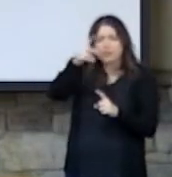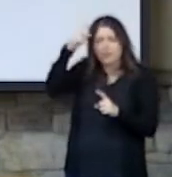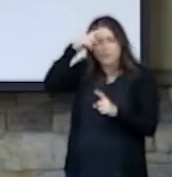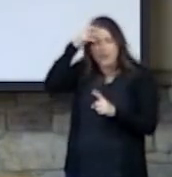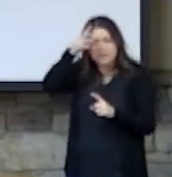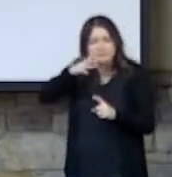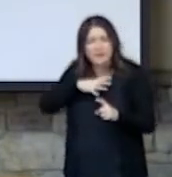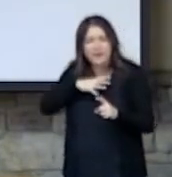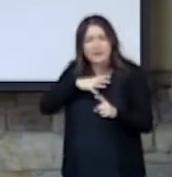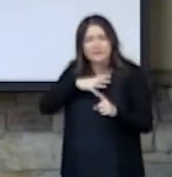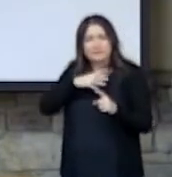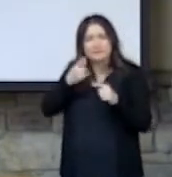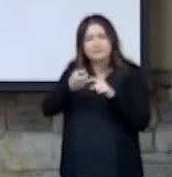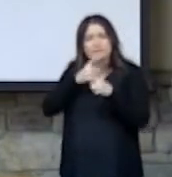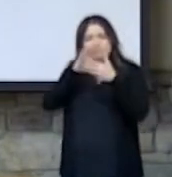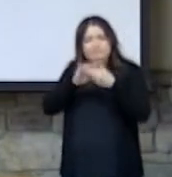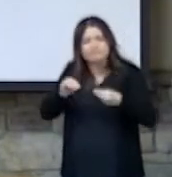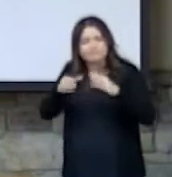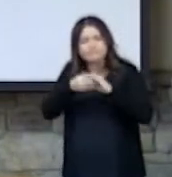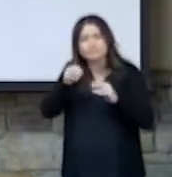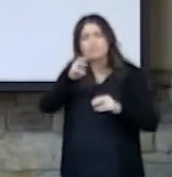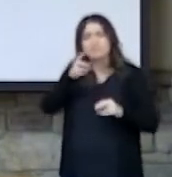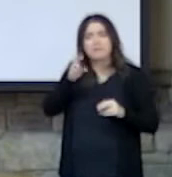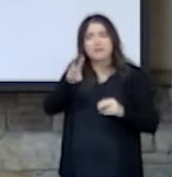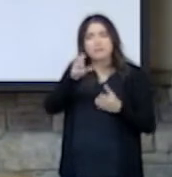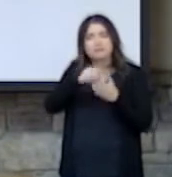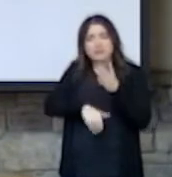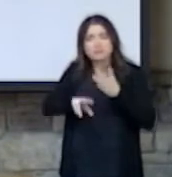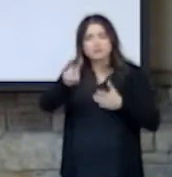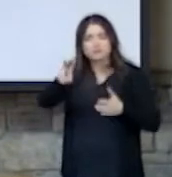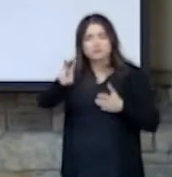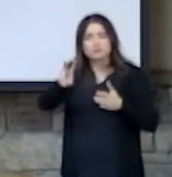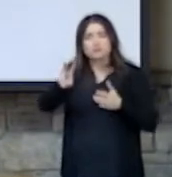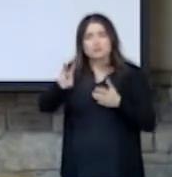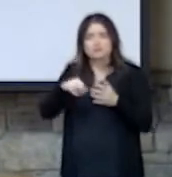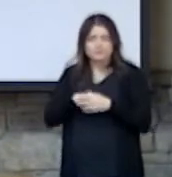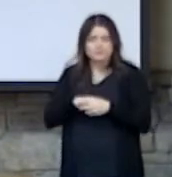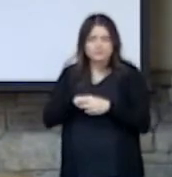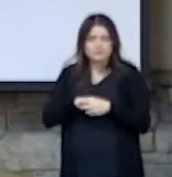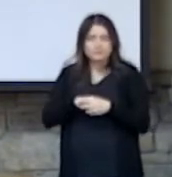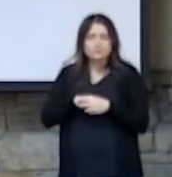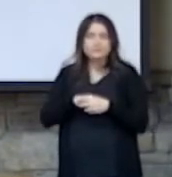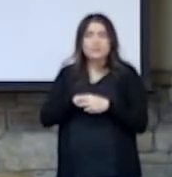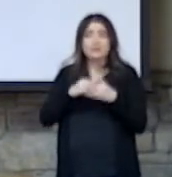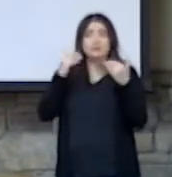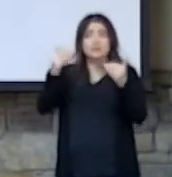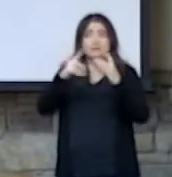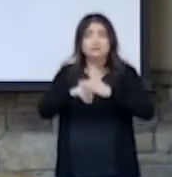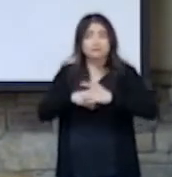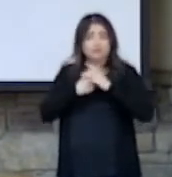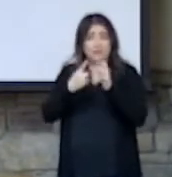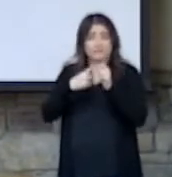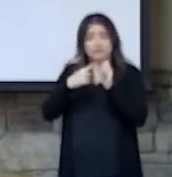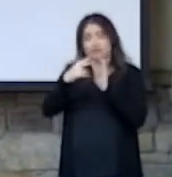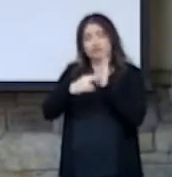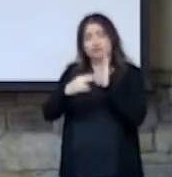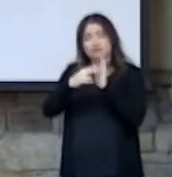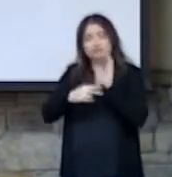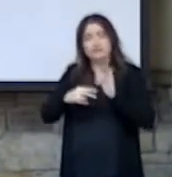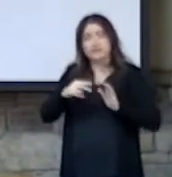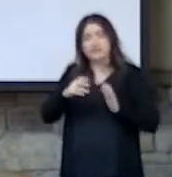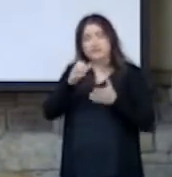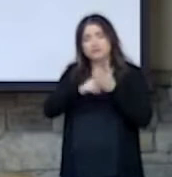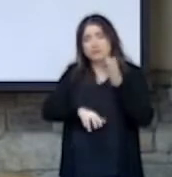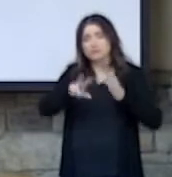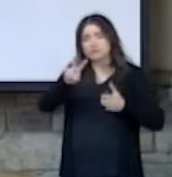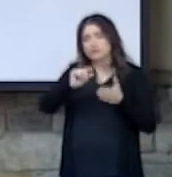here that we have in Matthew chapter 2 as we think about our study together this morning? Let's start just by reading Matthew chapter 2, beginning in